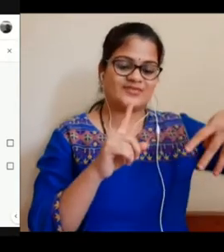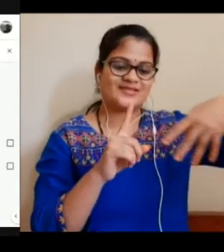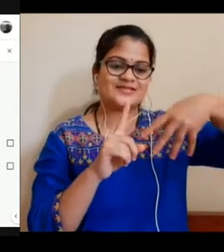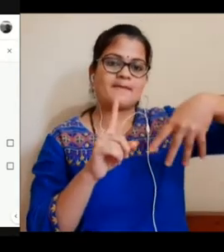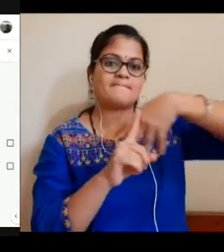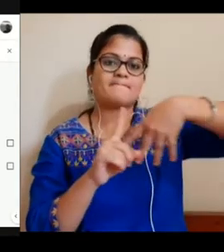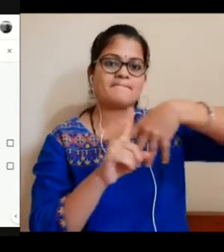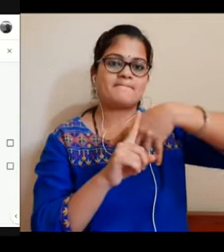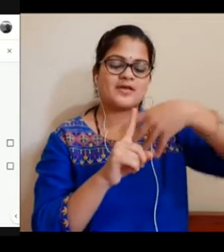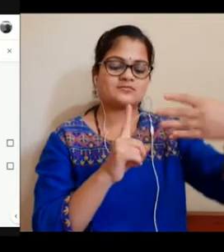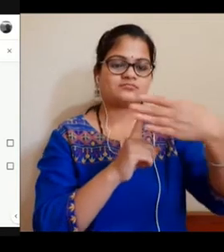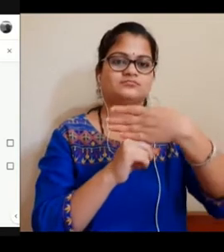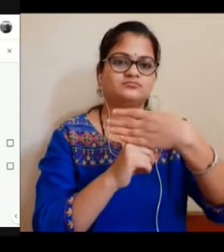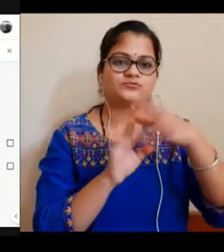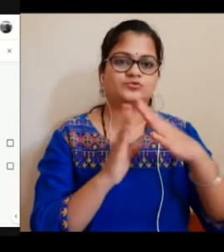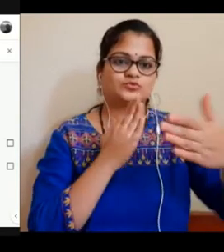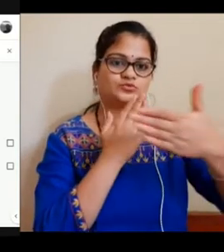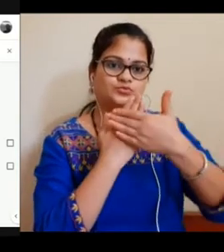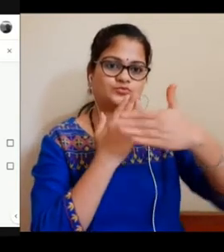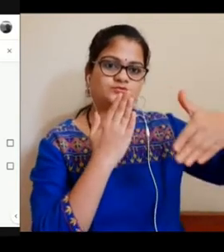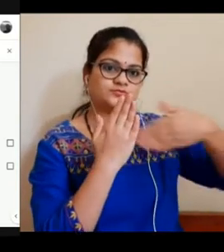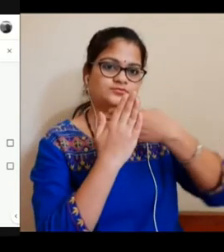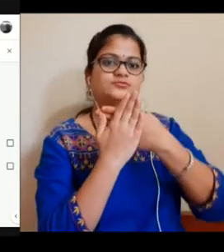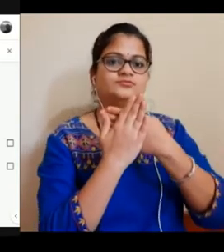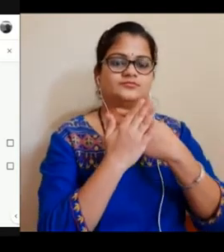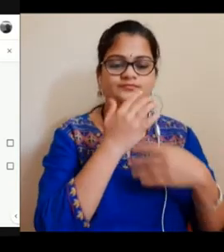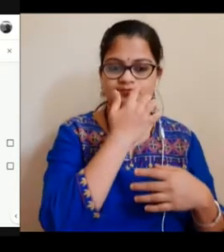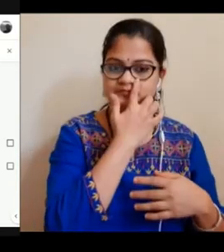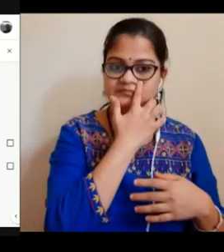And you can send it to the back. In order, you